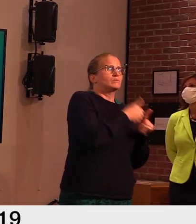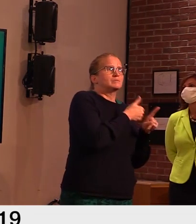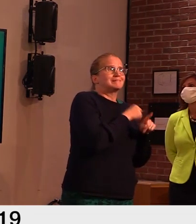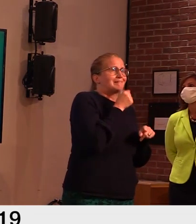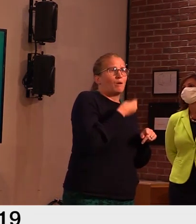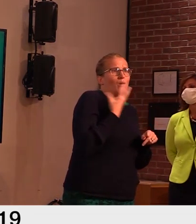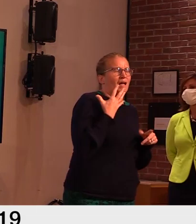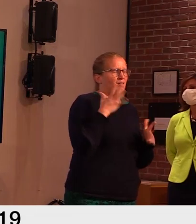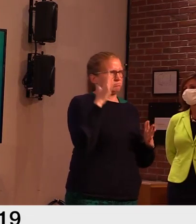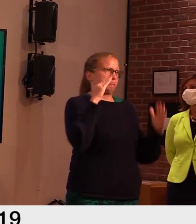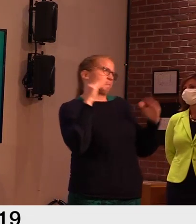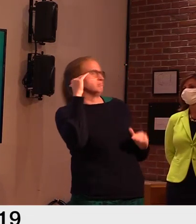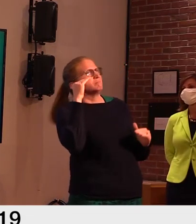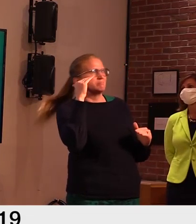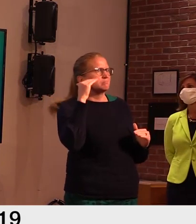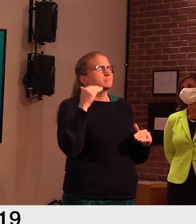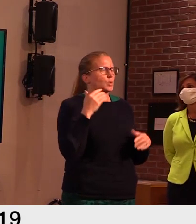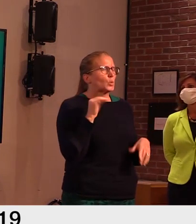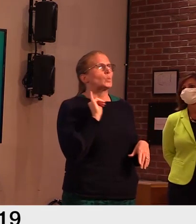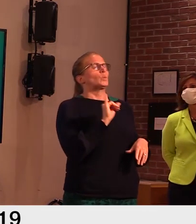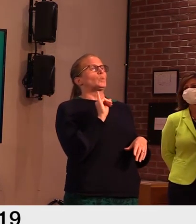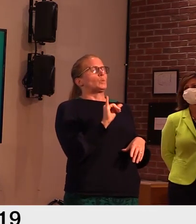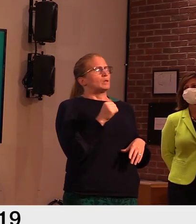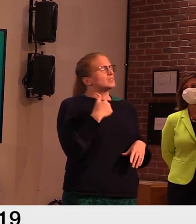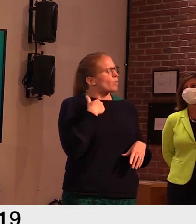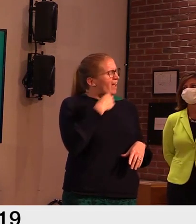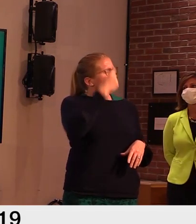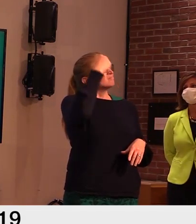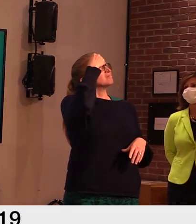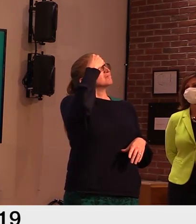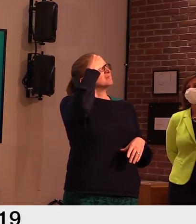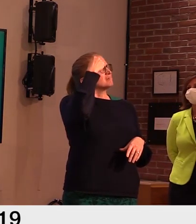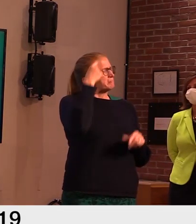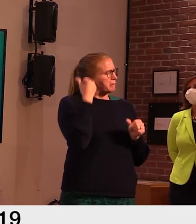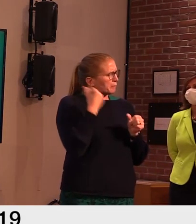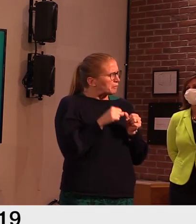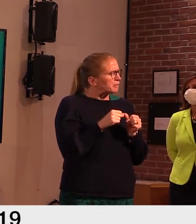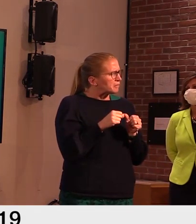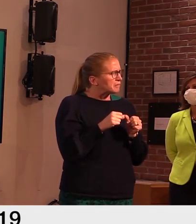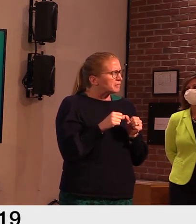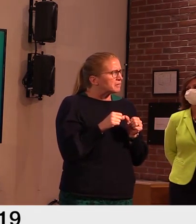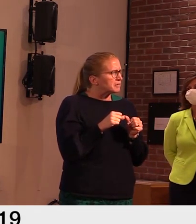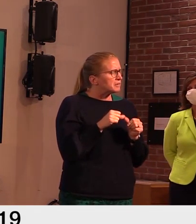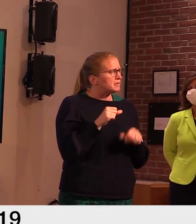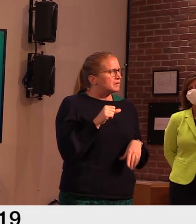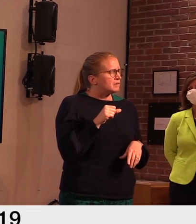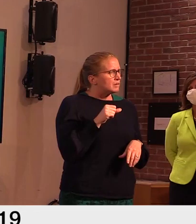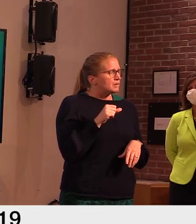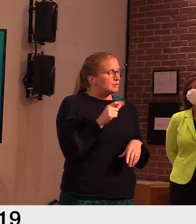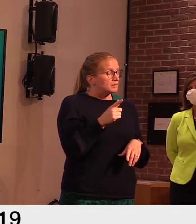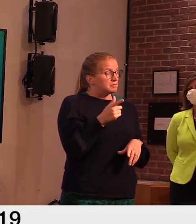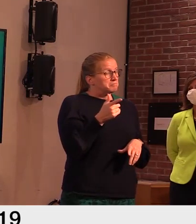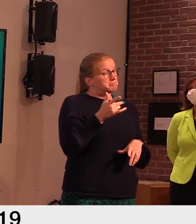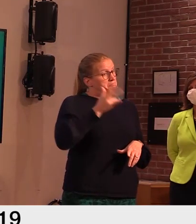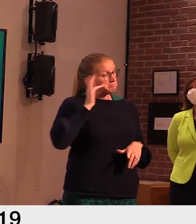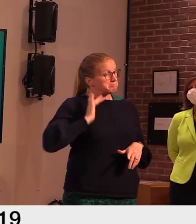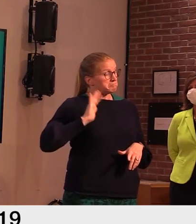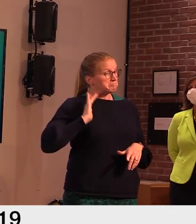Doctor, when you were speaking about the racial disparities in health